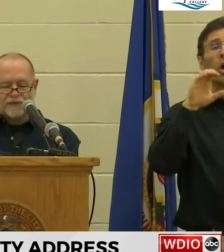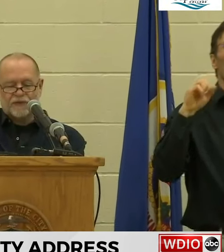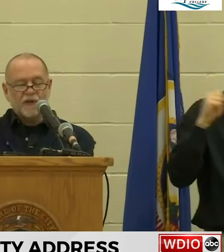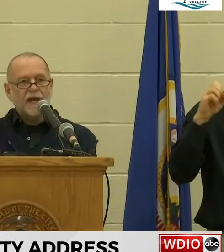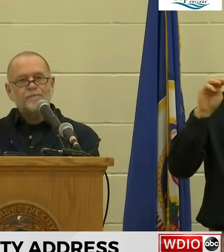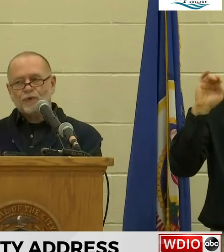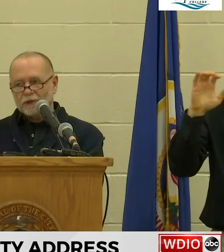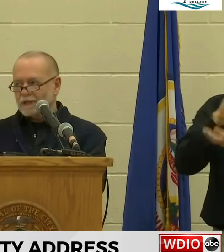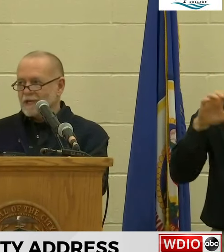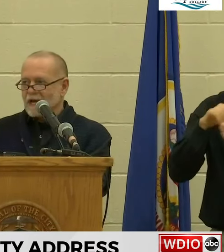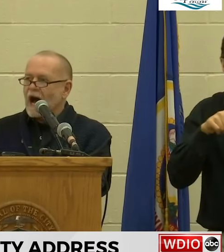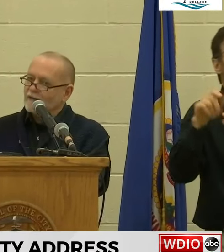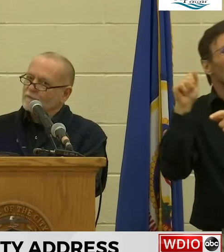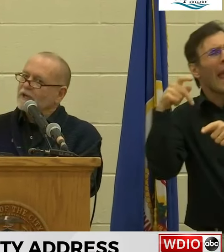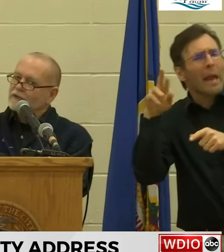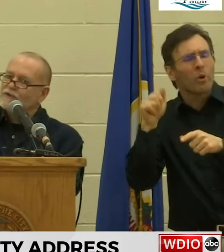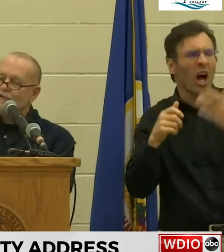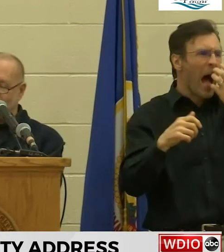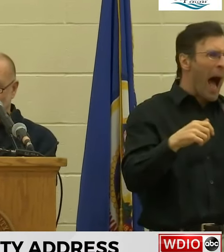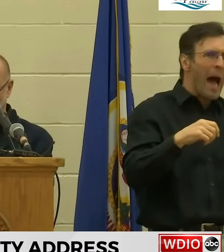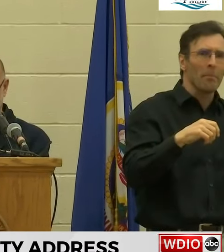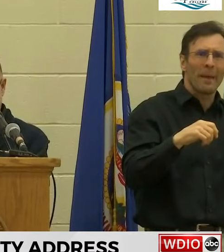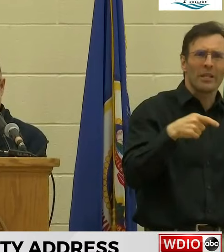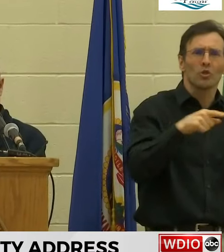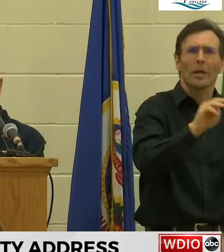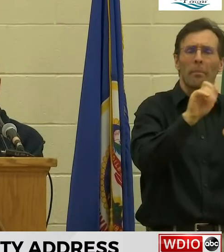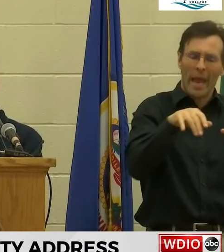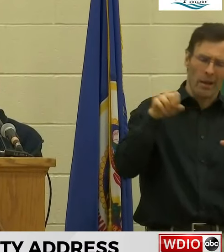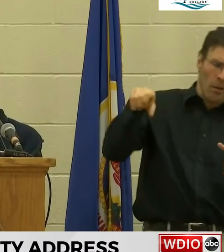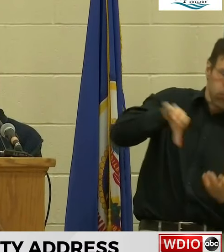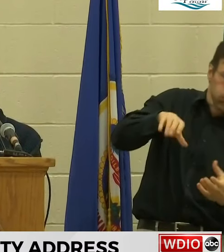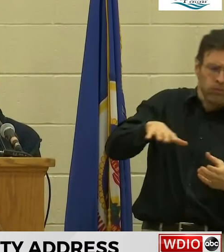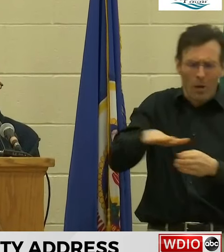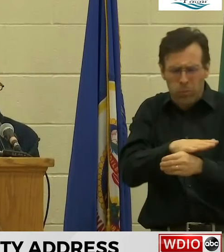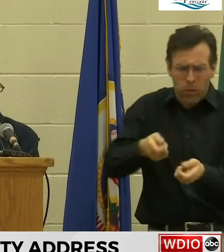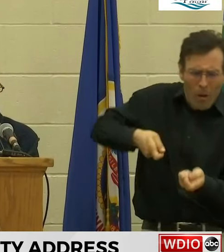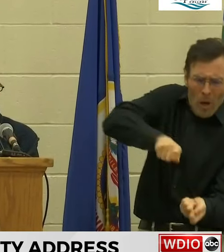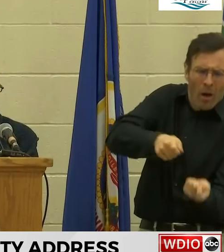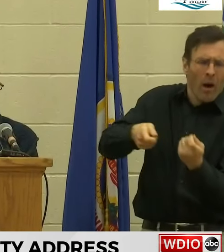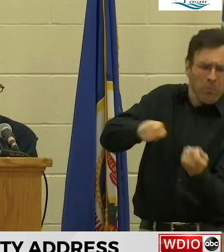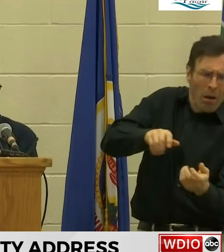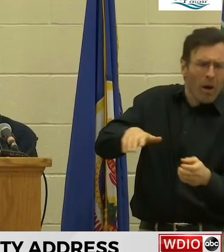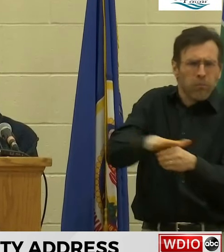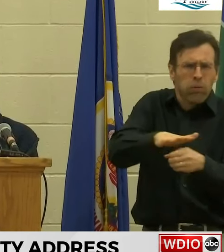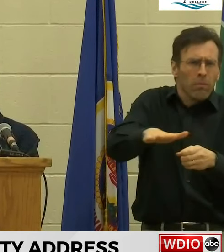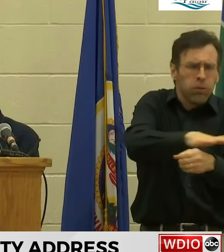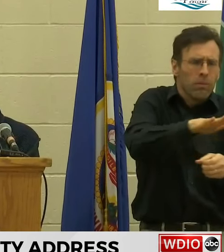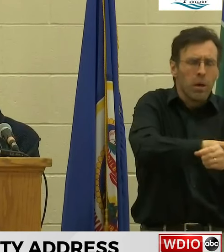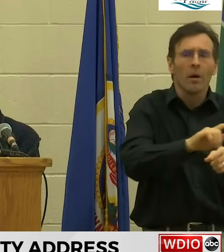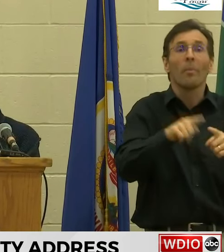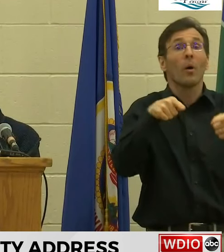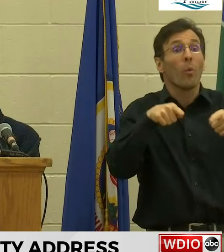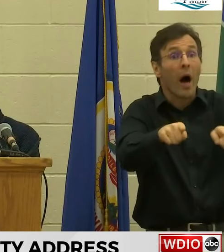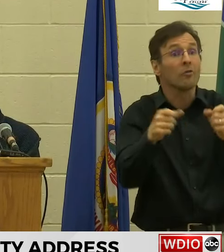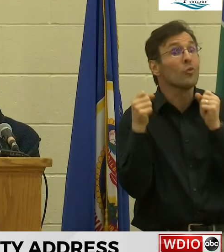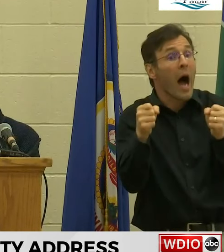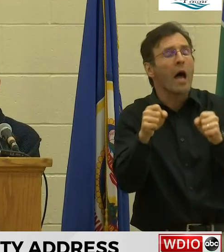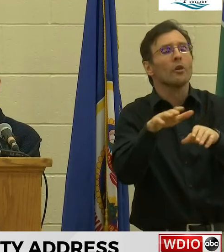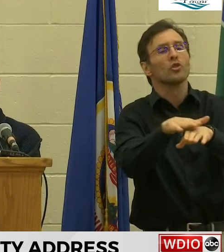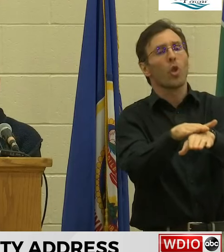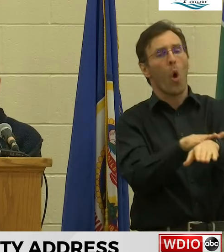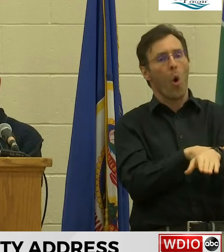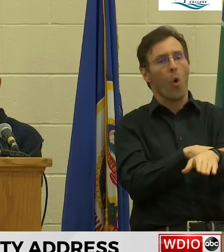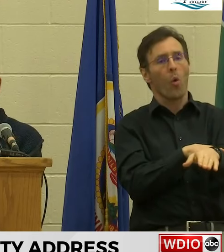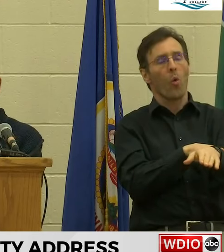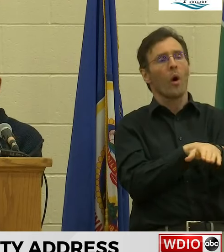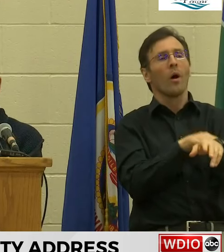cold mix in April, hot mix in May. Meanwhile, slow down. Watch